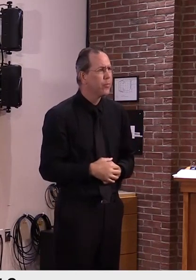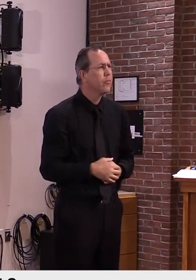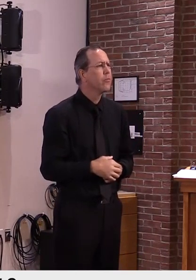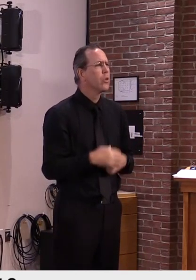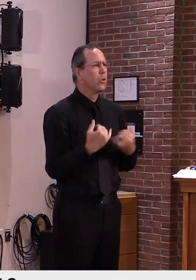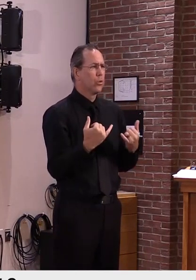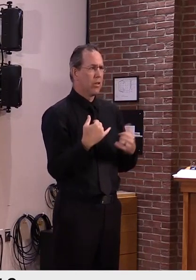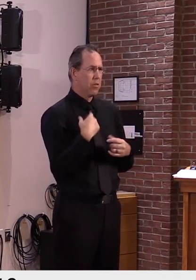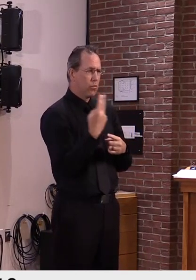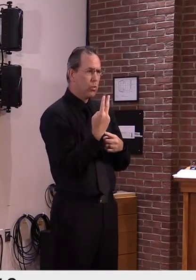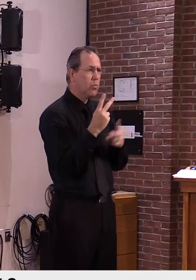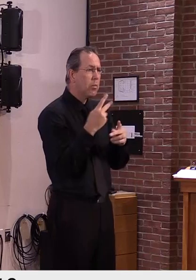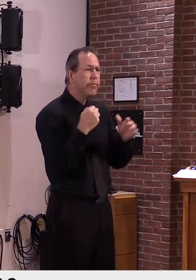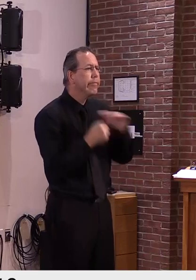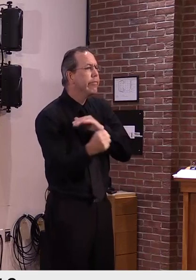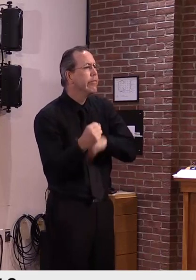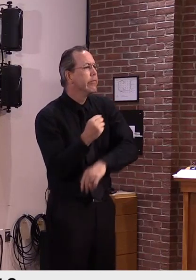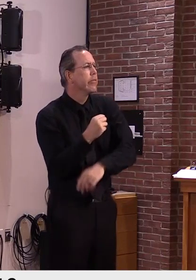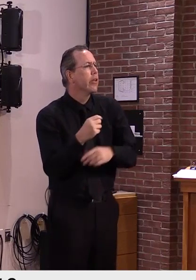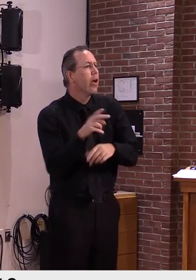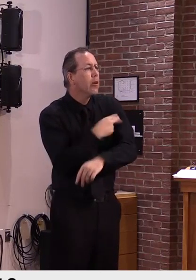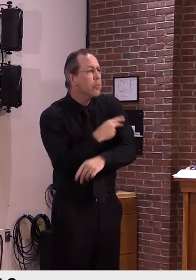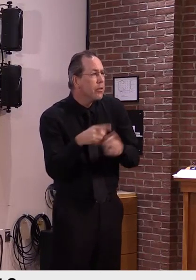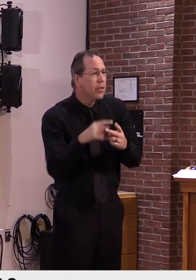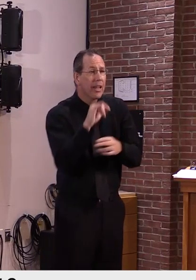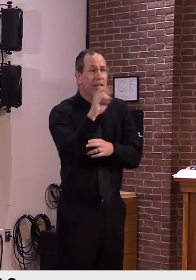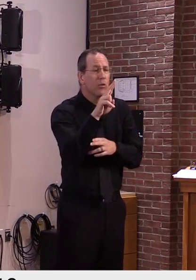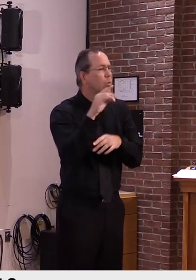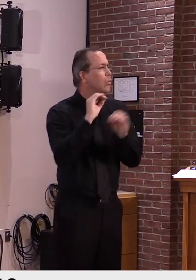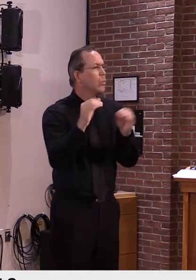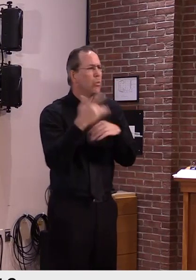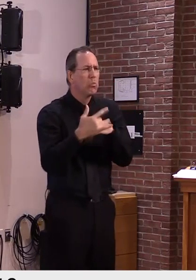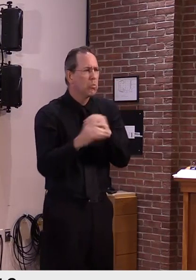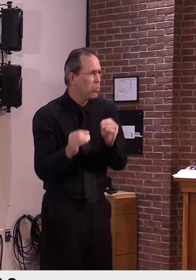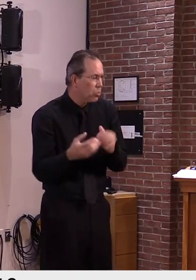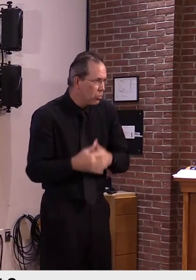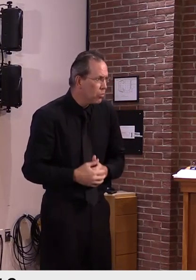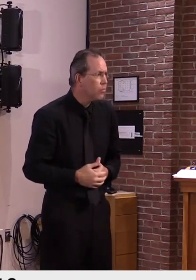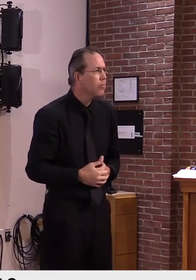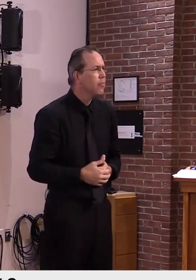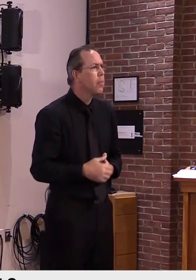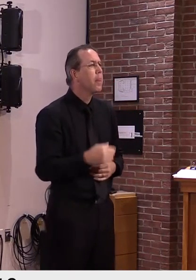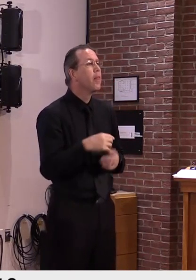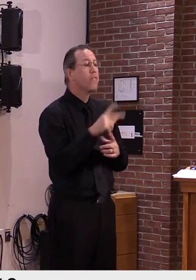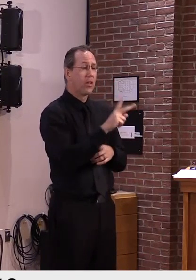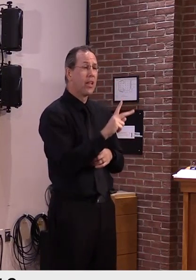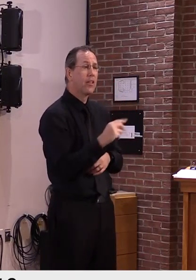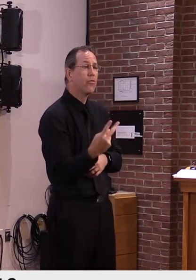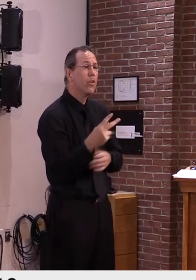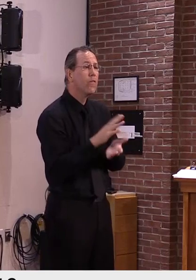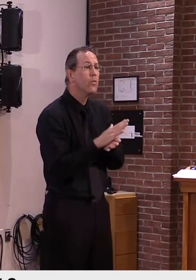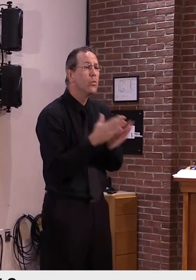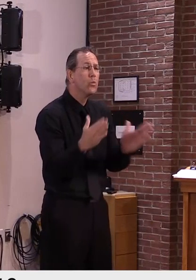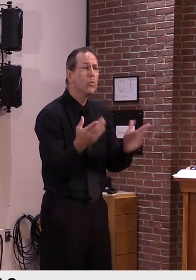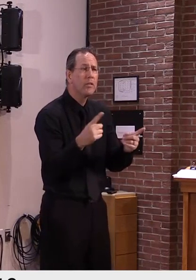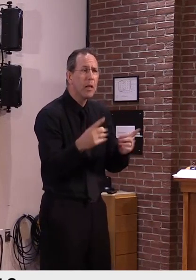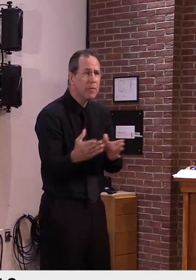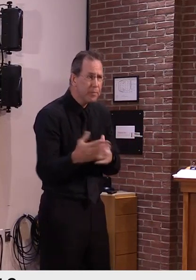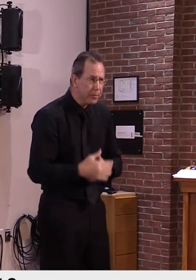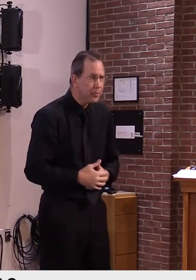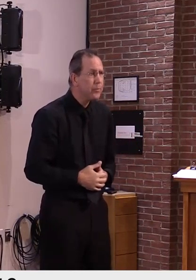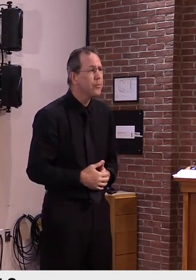one, fortunately, in the ICU. Turning to the K-12 and higher ed update, again, this is just from Friday, so there's not much